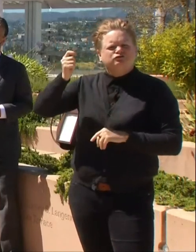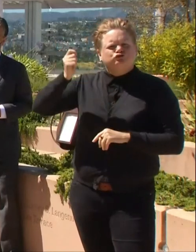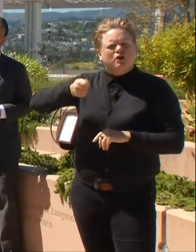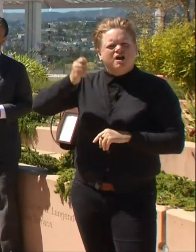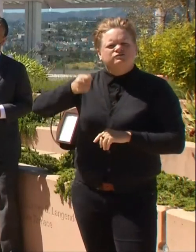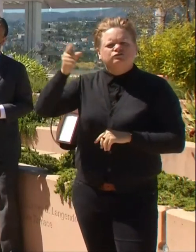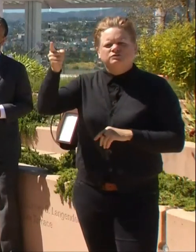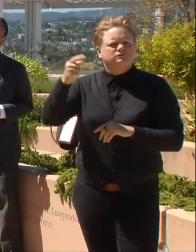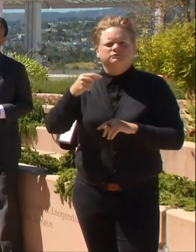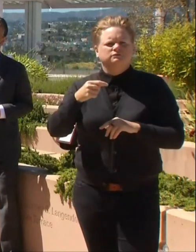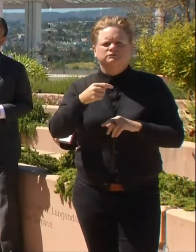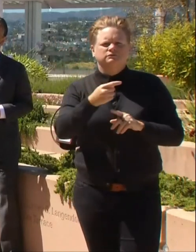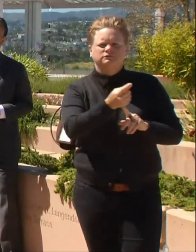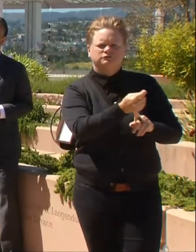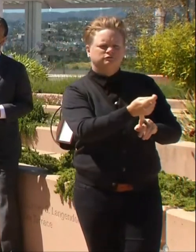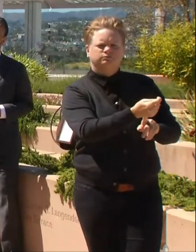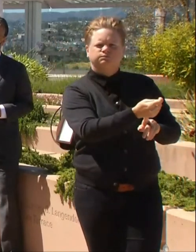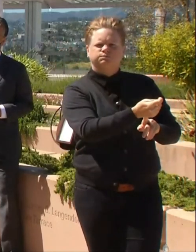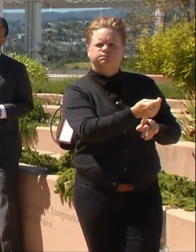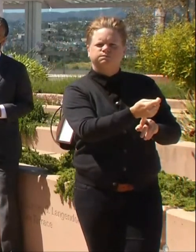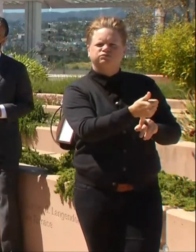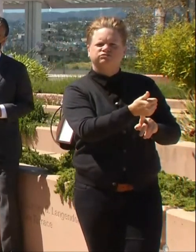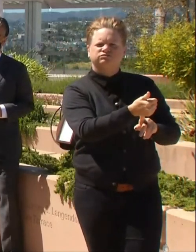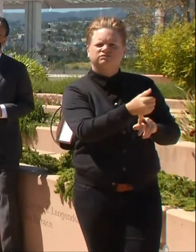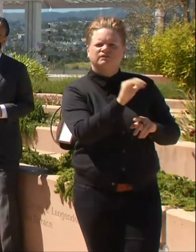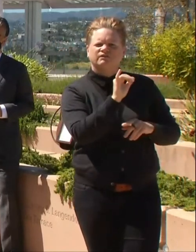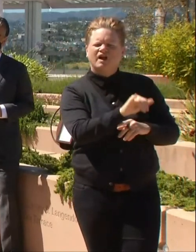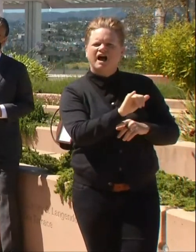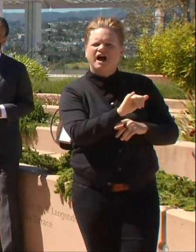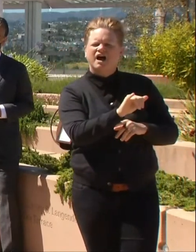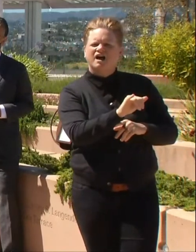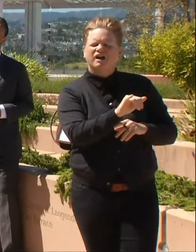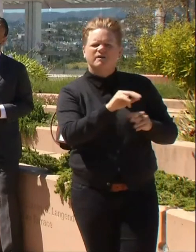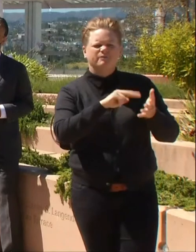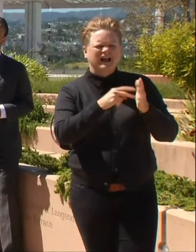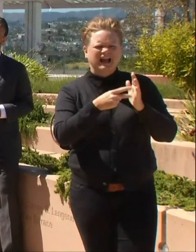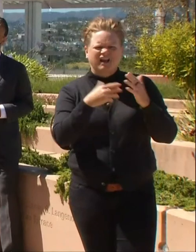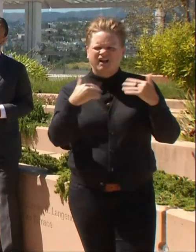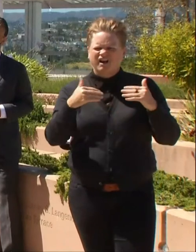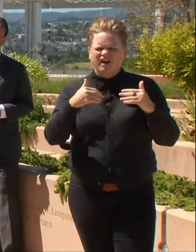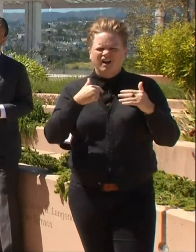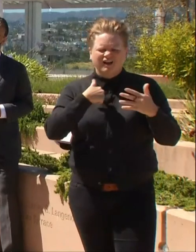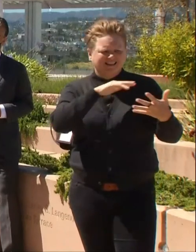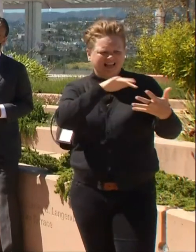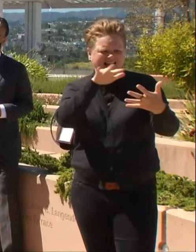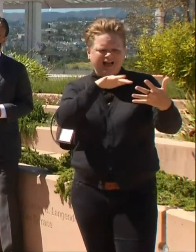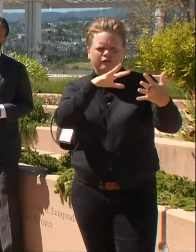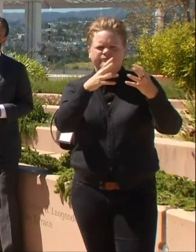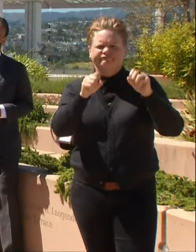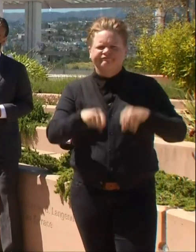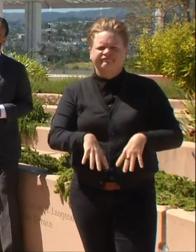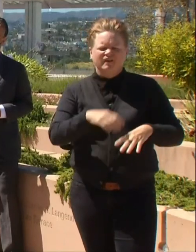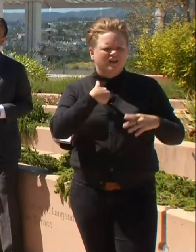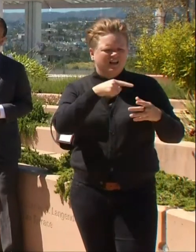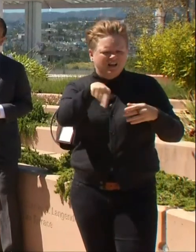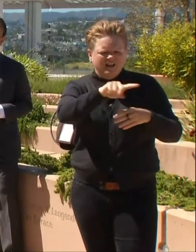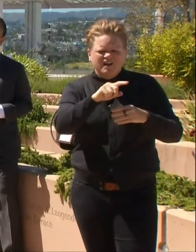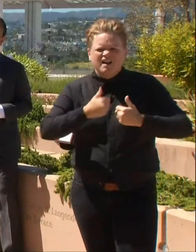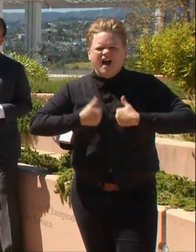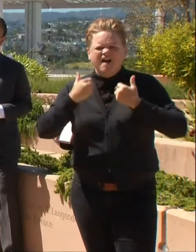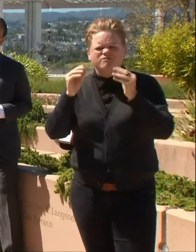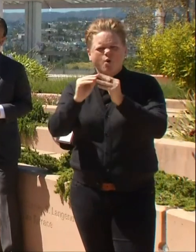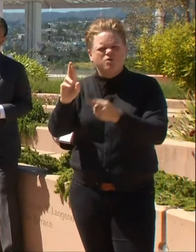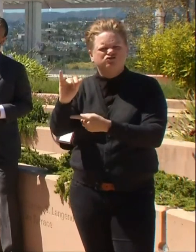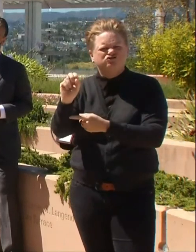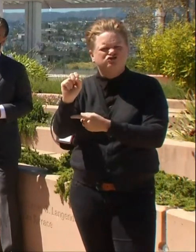our communities at risk. We expect the gun lobby to keep their forum shopping going, to keep trying to get cases in front of